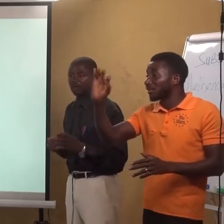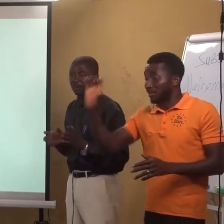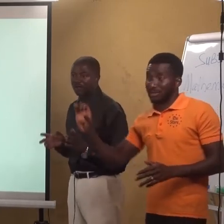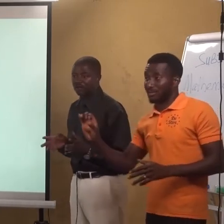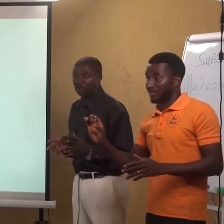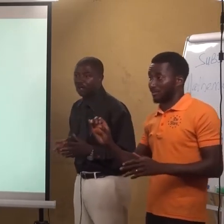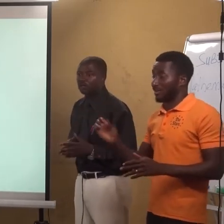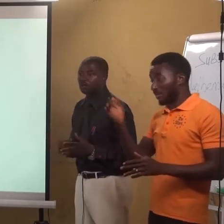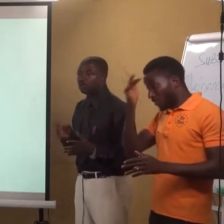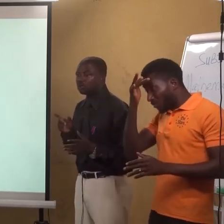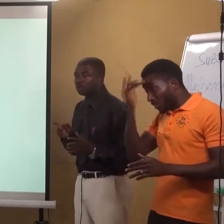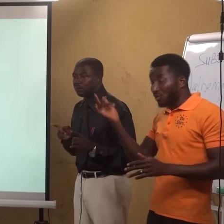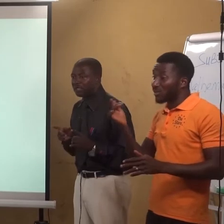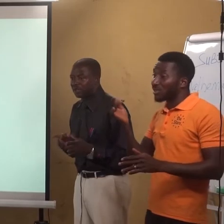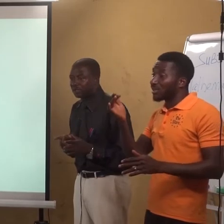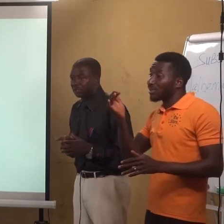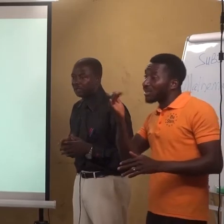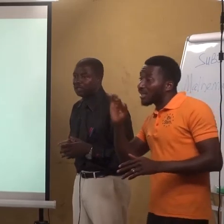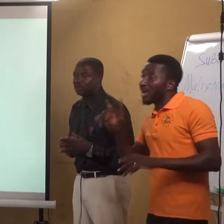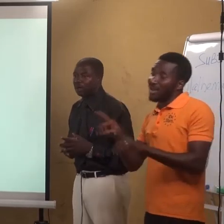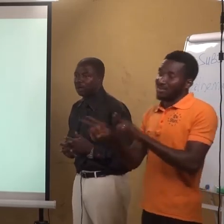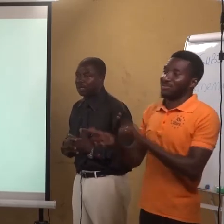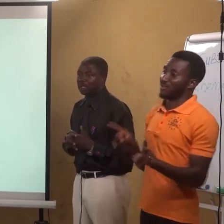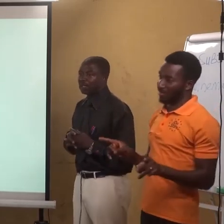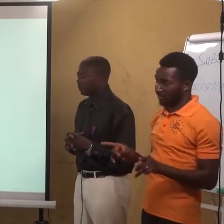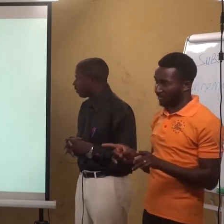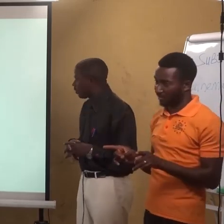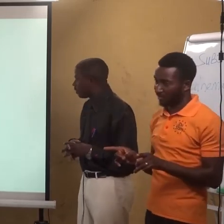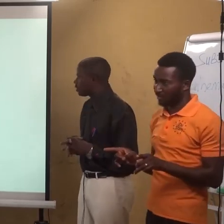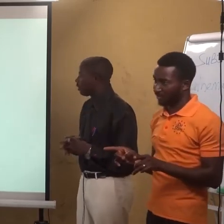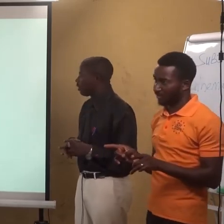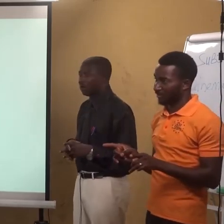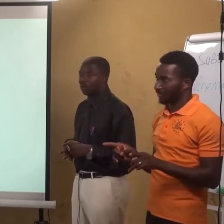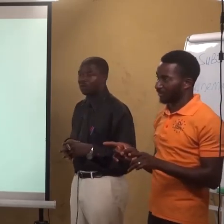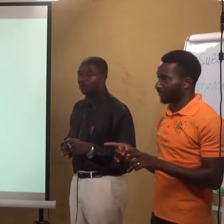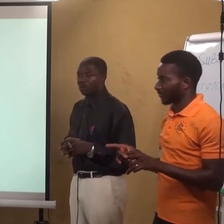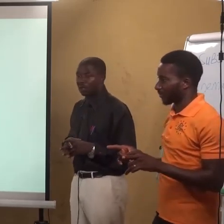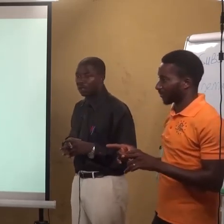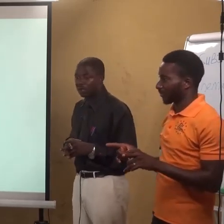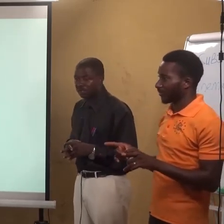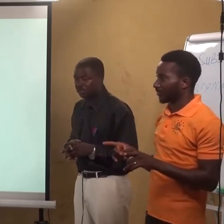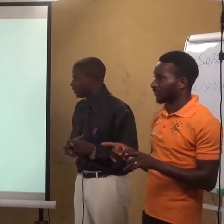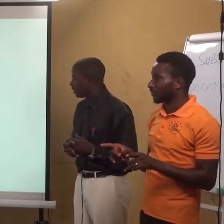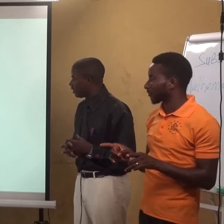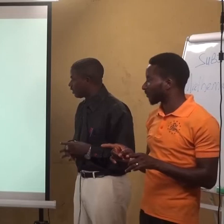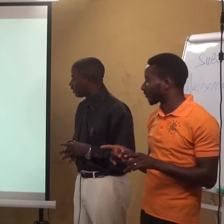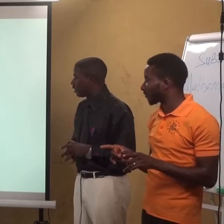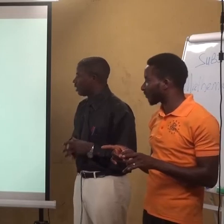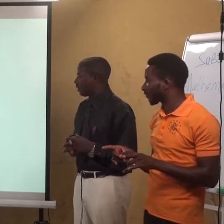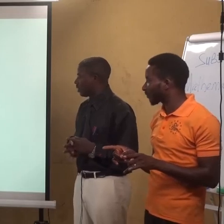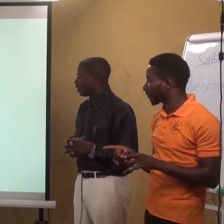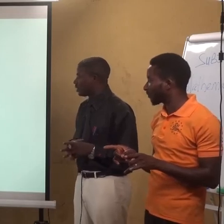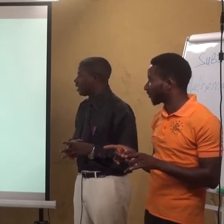are different bases. So you should not be tempted to apply the laws of indices in this